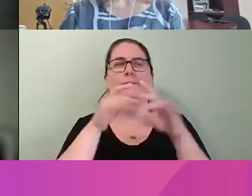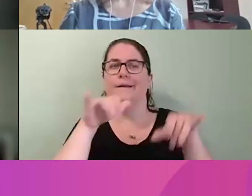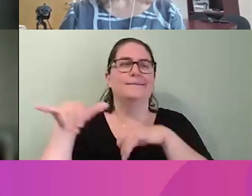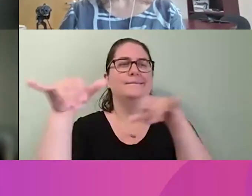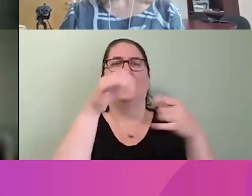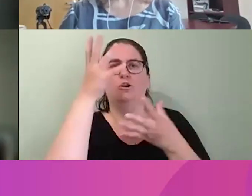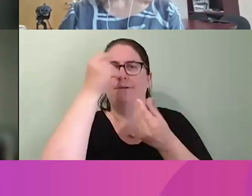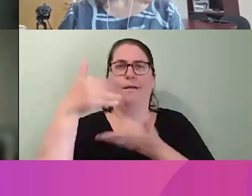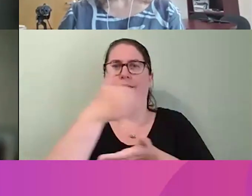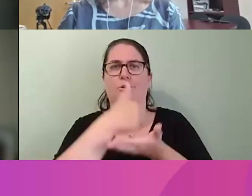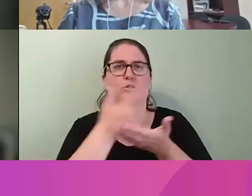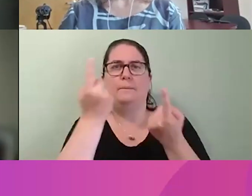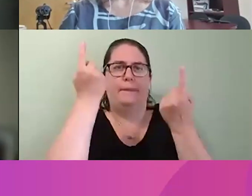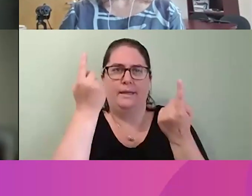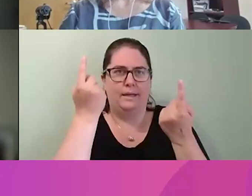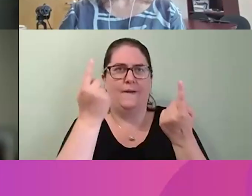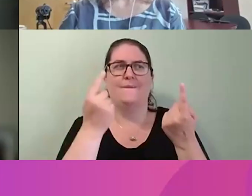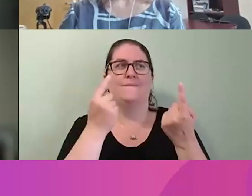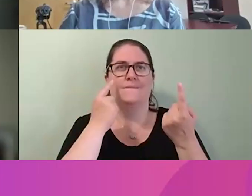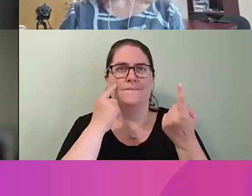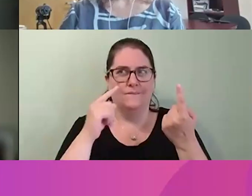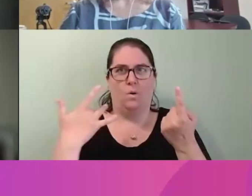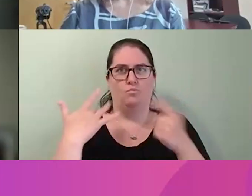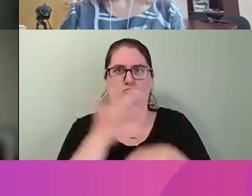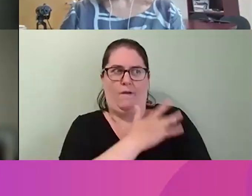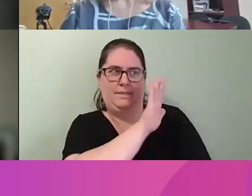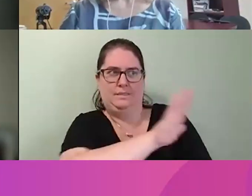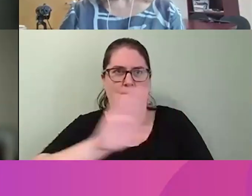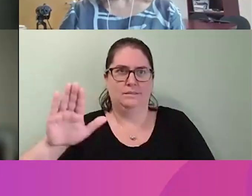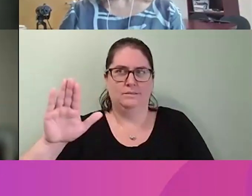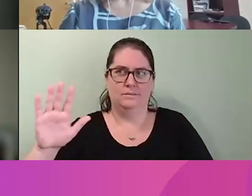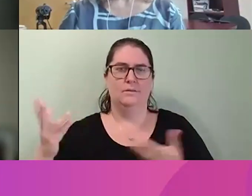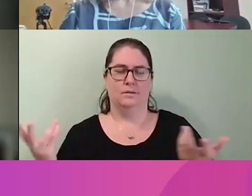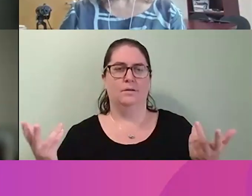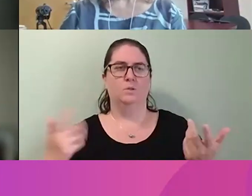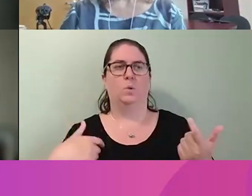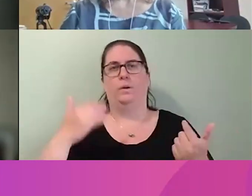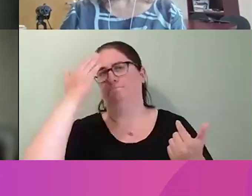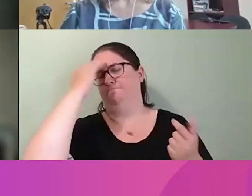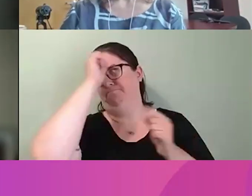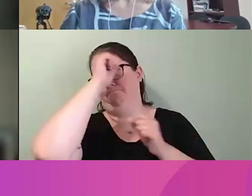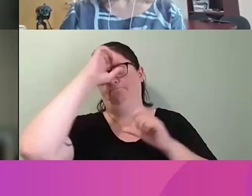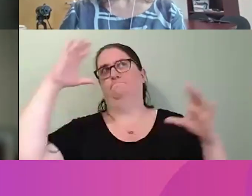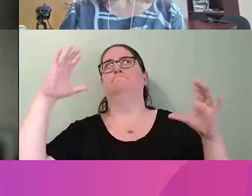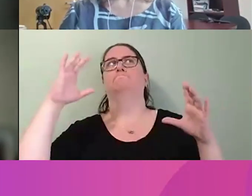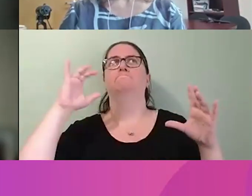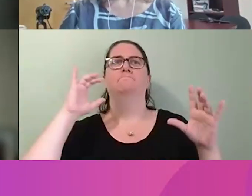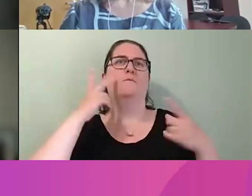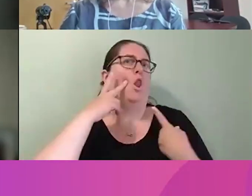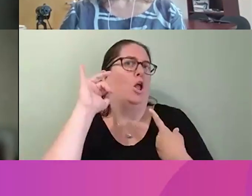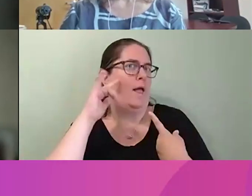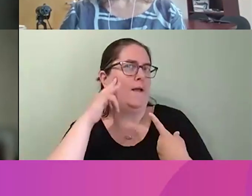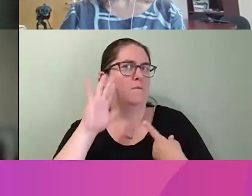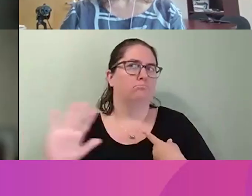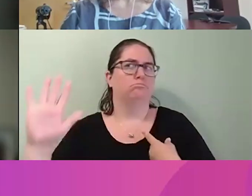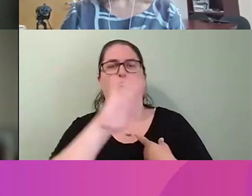collection effort across provinces, so that we can get a better sense of, a better picture of this issue, of